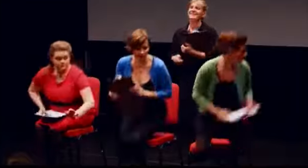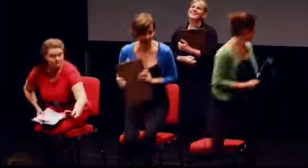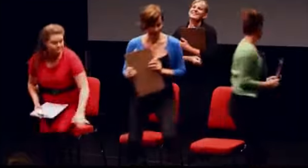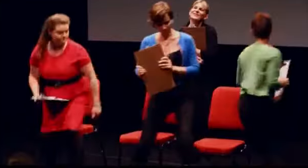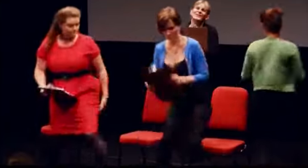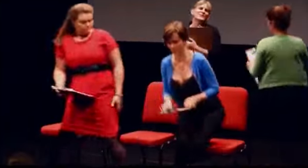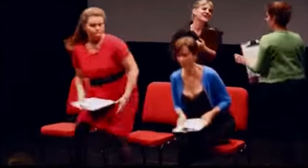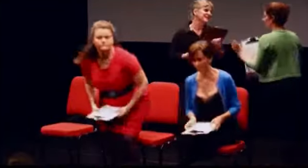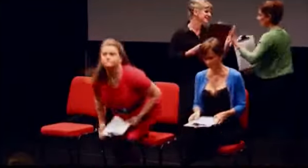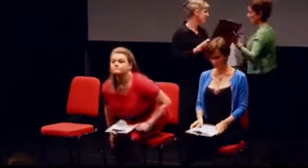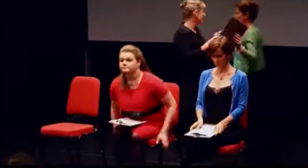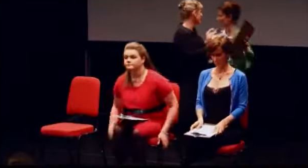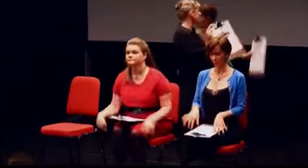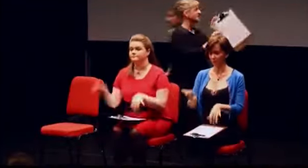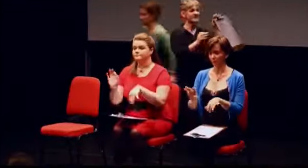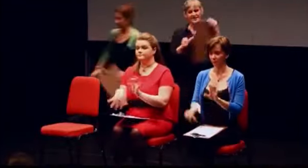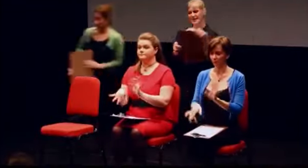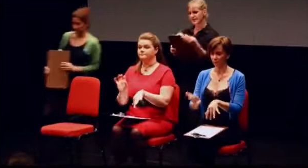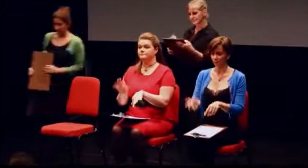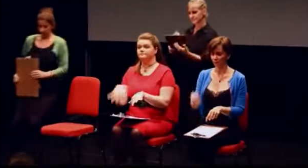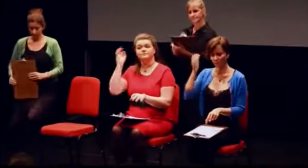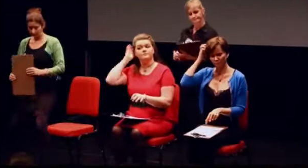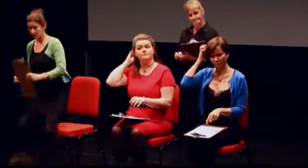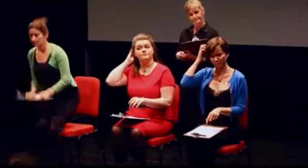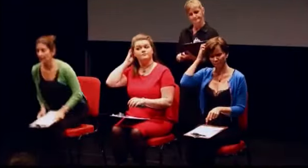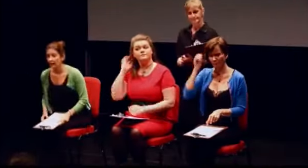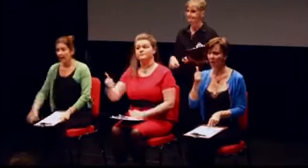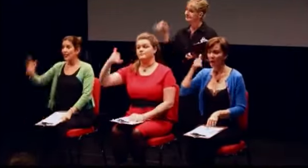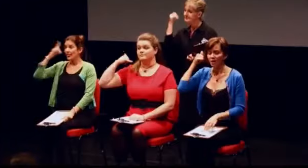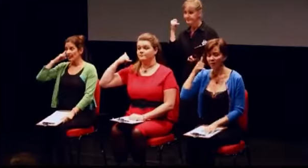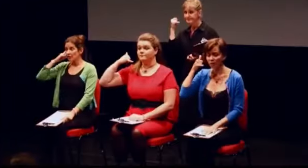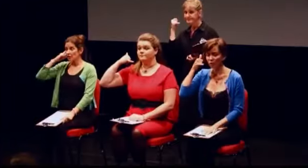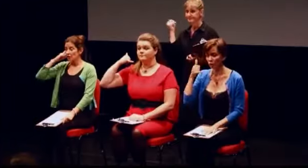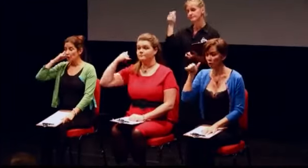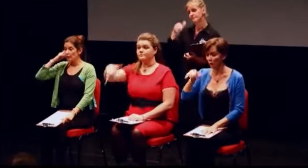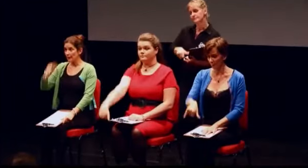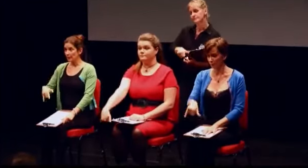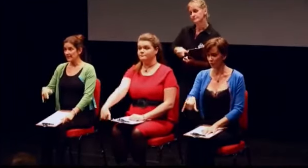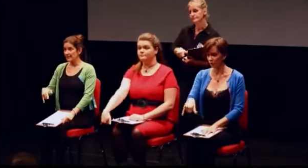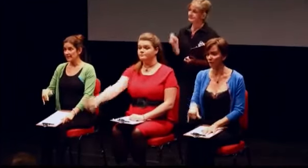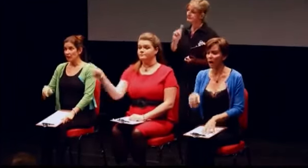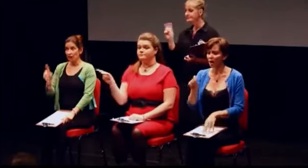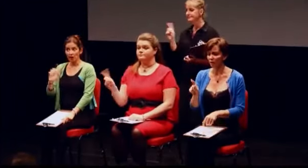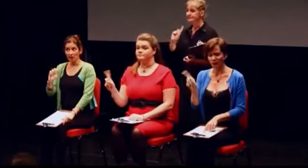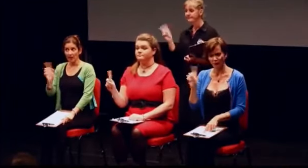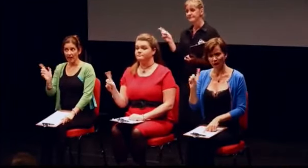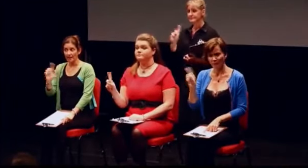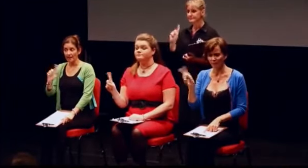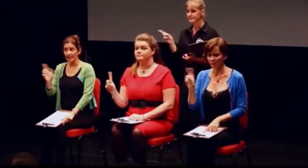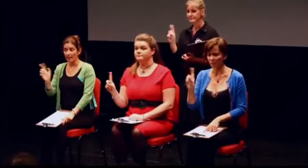they know I'll stay the same. Things to do, people to see, not enough time in the day for